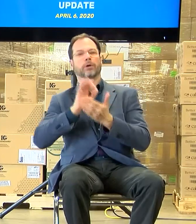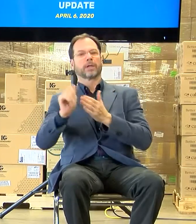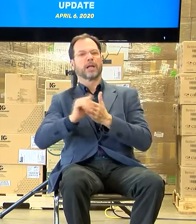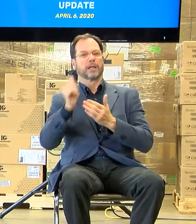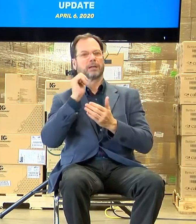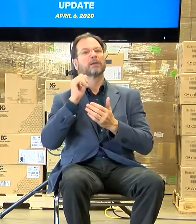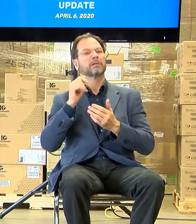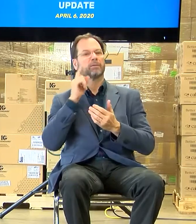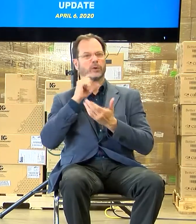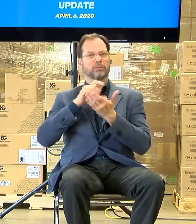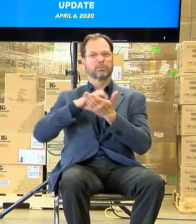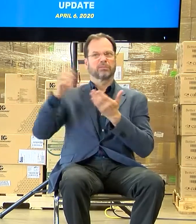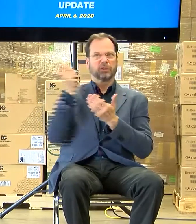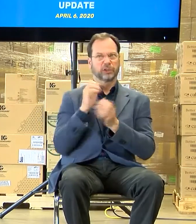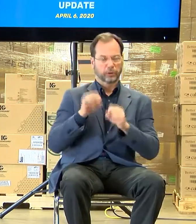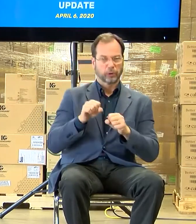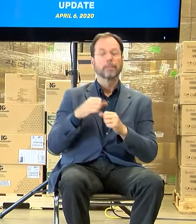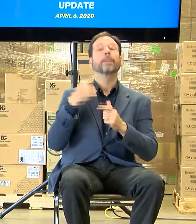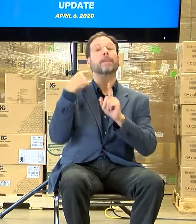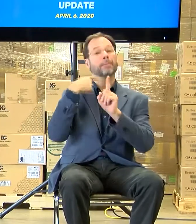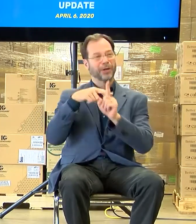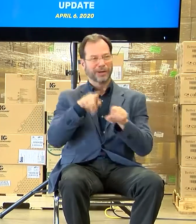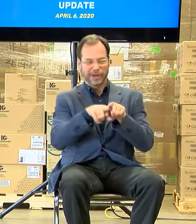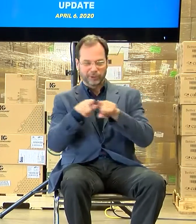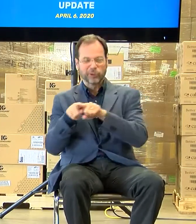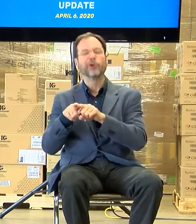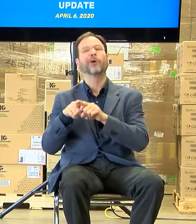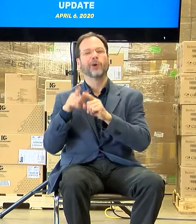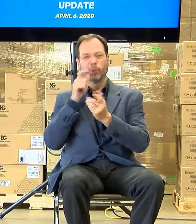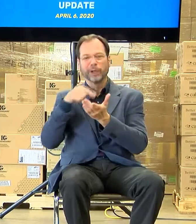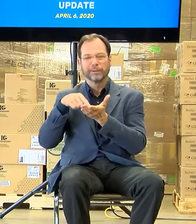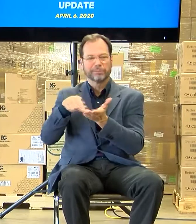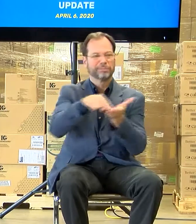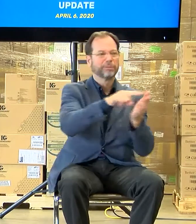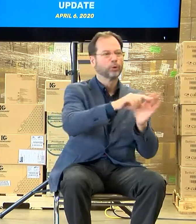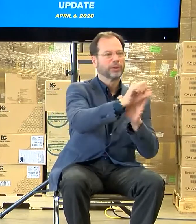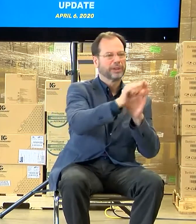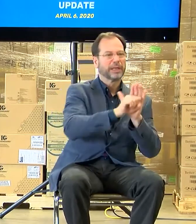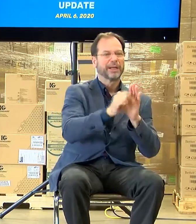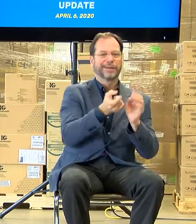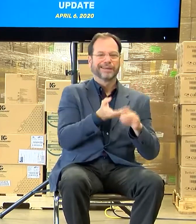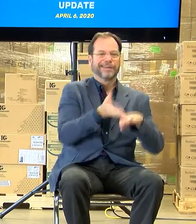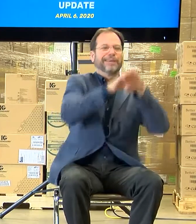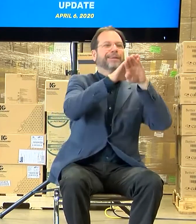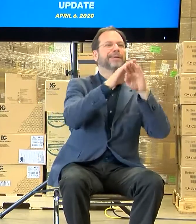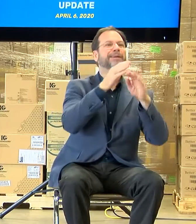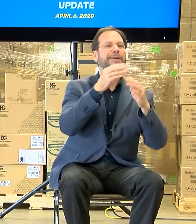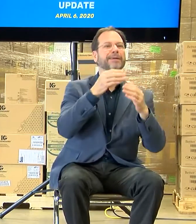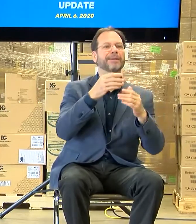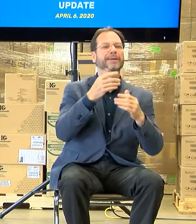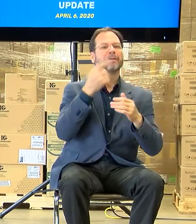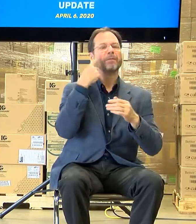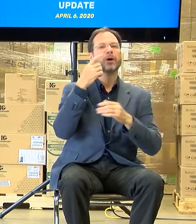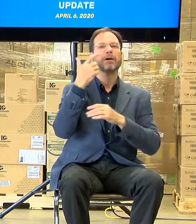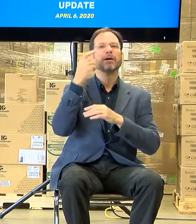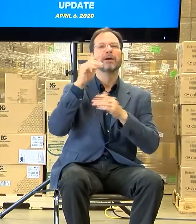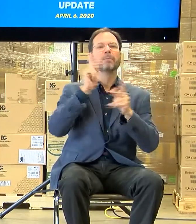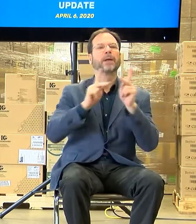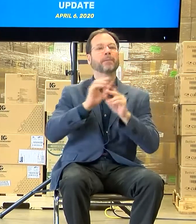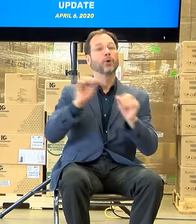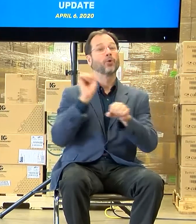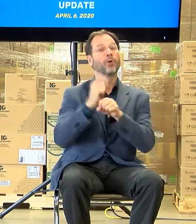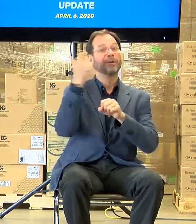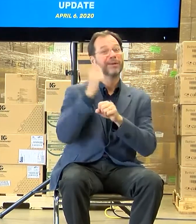to get money to the states for the increase in amount of unemployment benefits that will